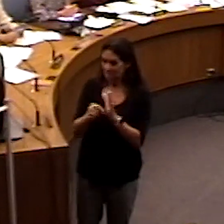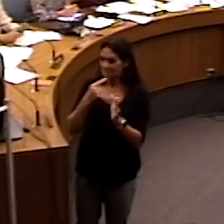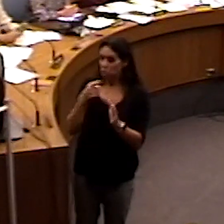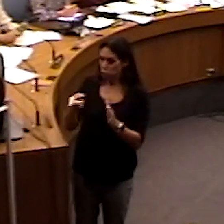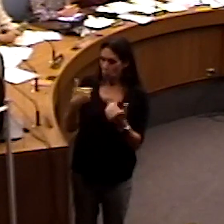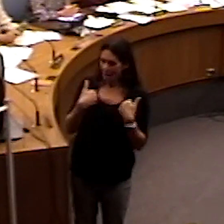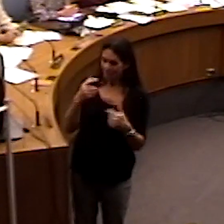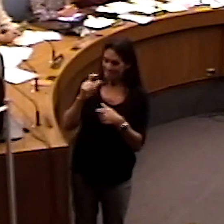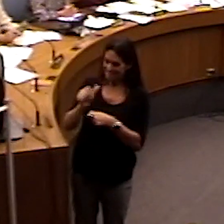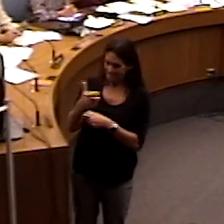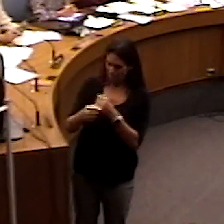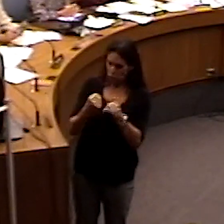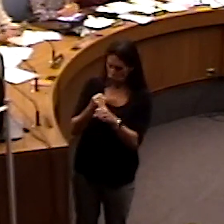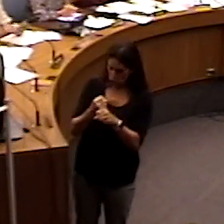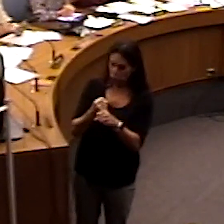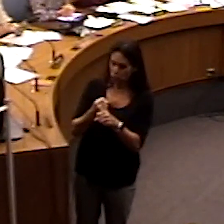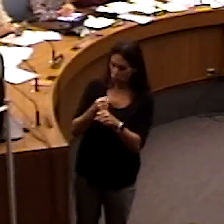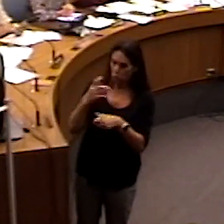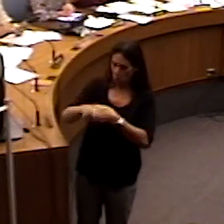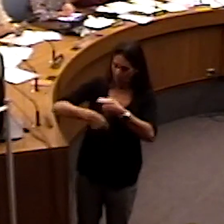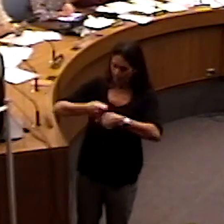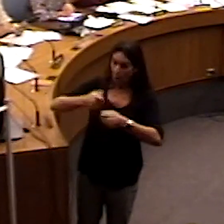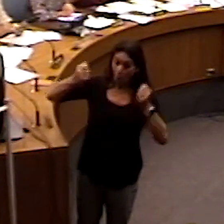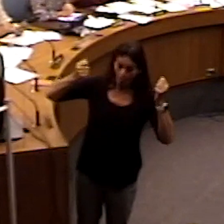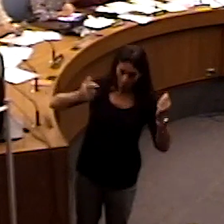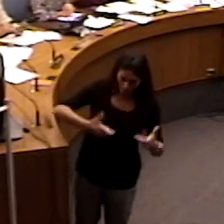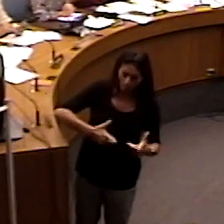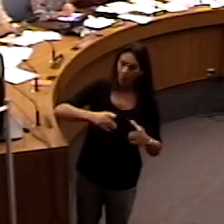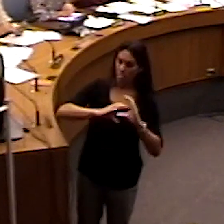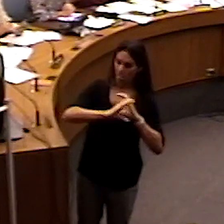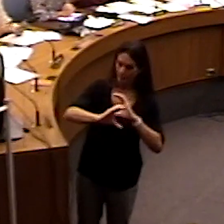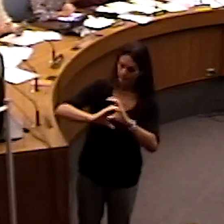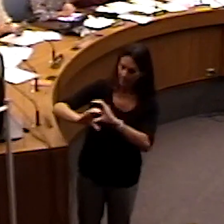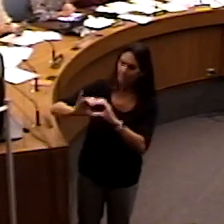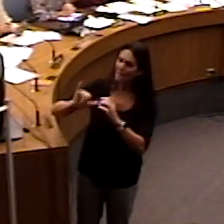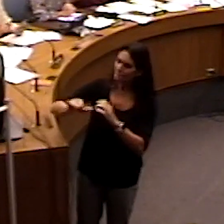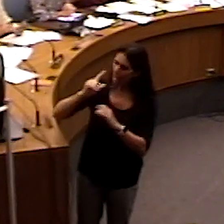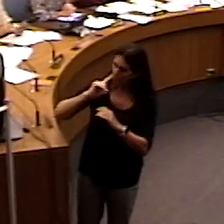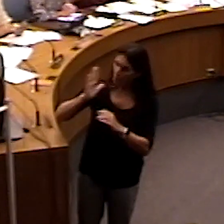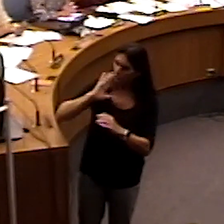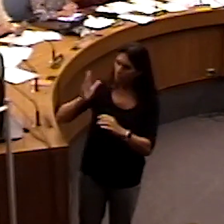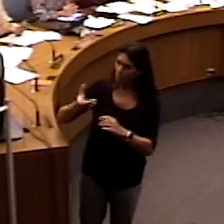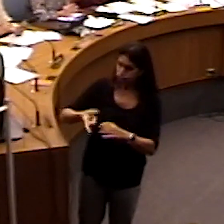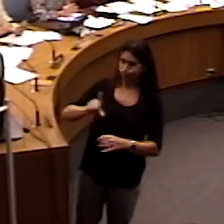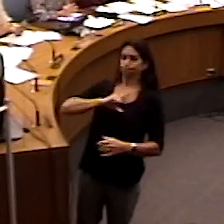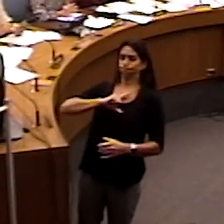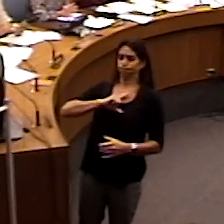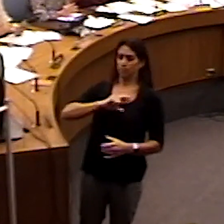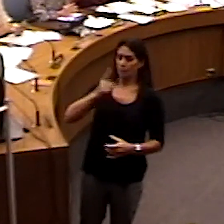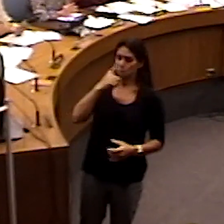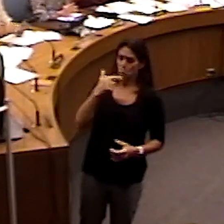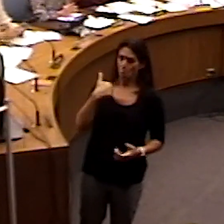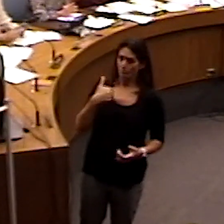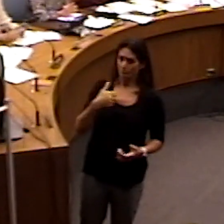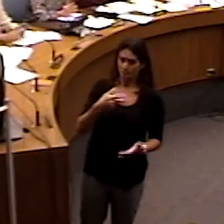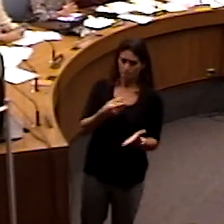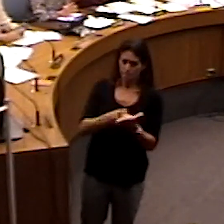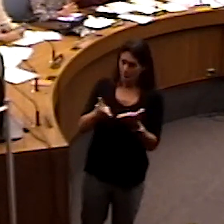years to replace all these pipes. Is that something that's going to get passed on to the residents? I would think this is a capital